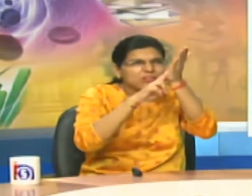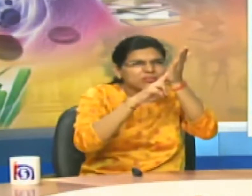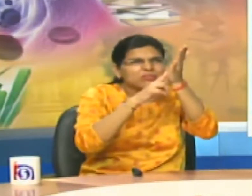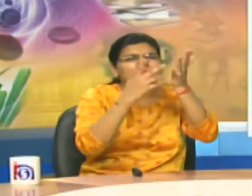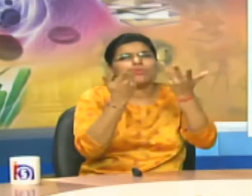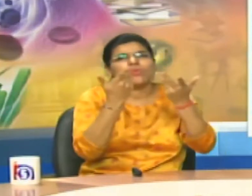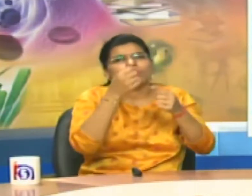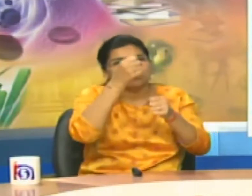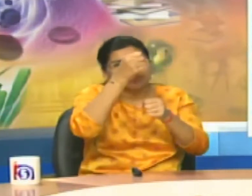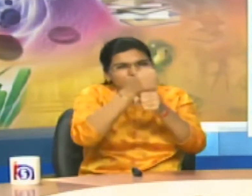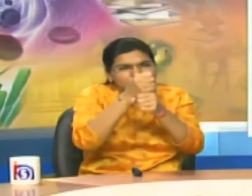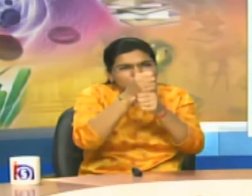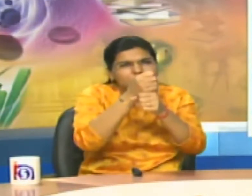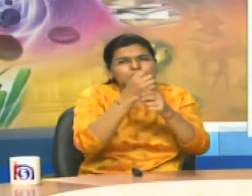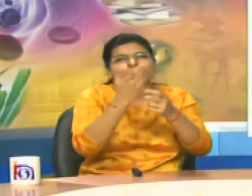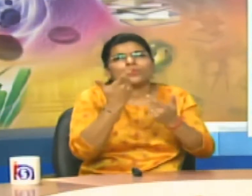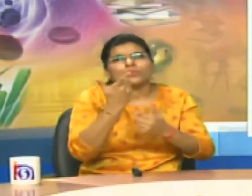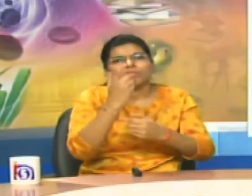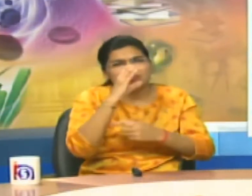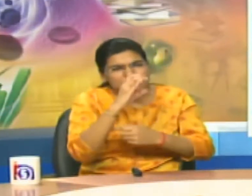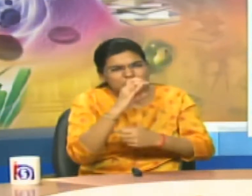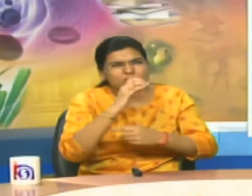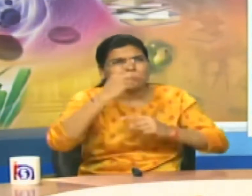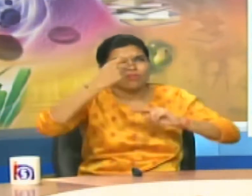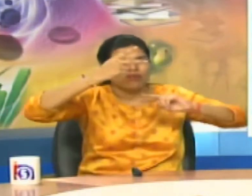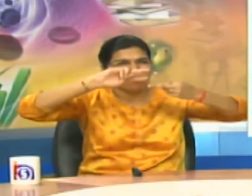their name, children's name in alphabetically order.